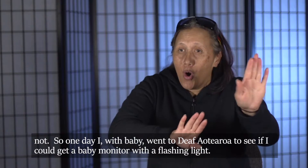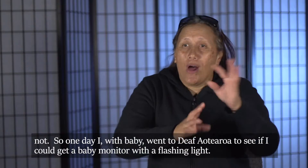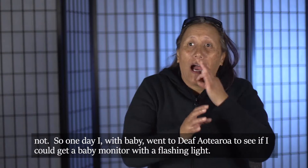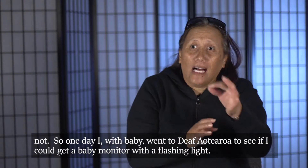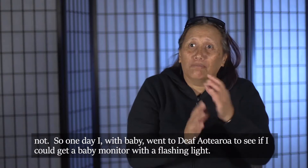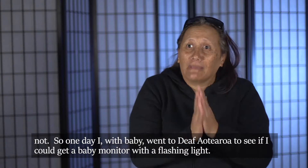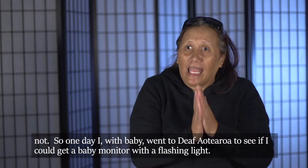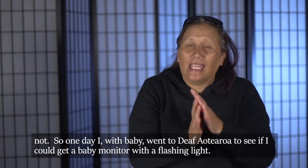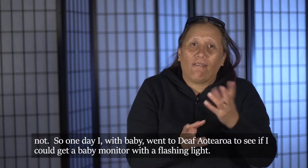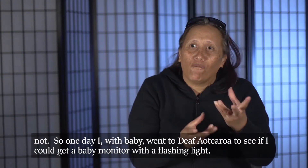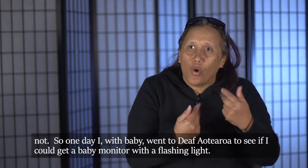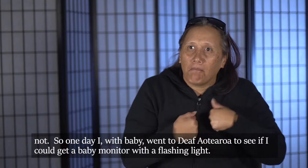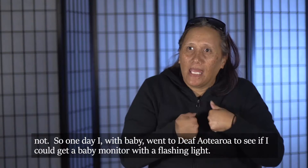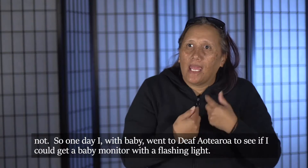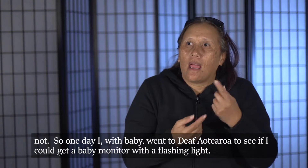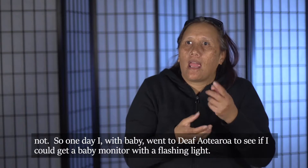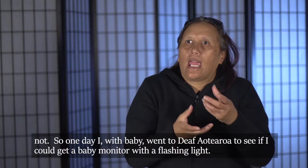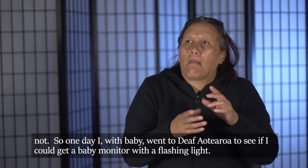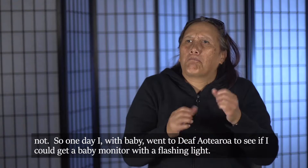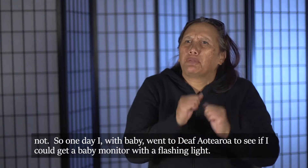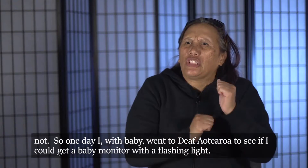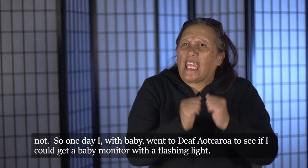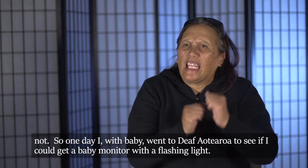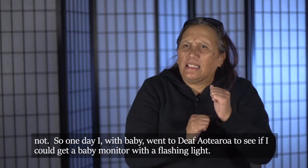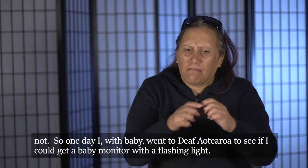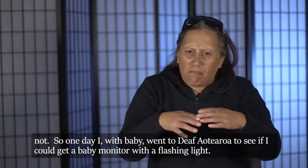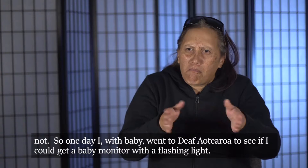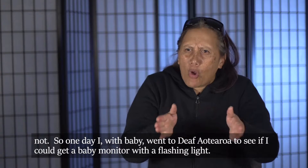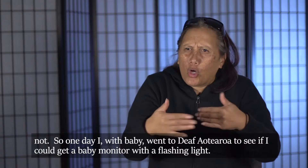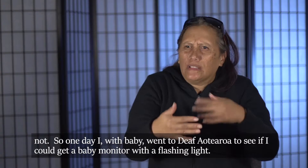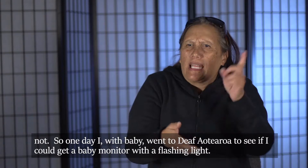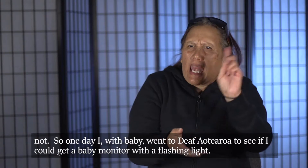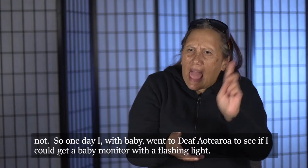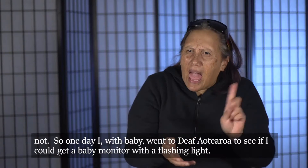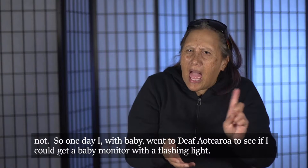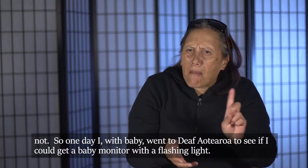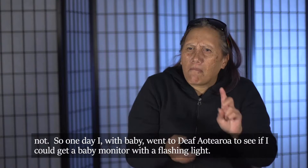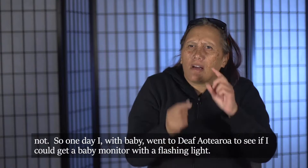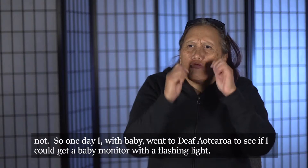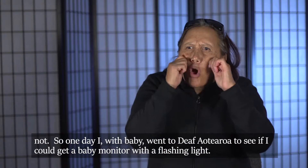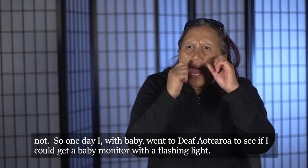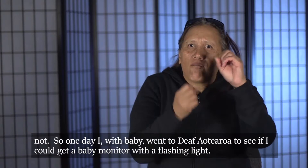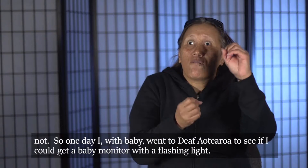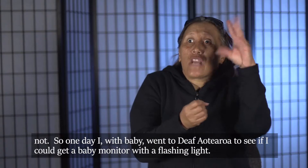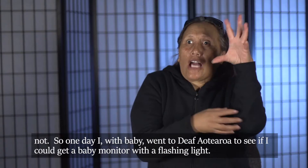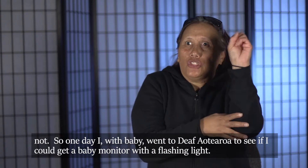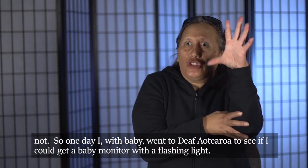So one day I, with baby, went to Deaf Aotearoa to see if I could